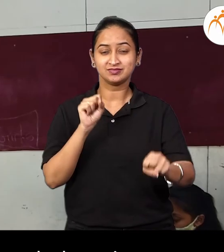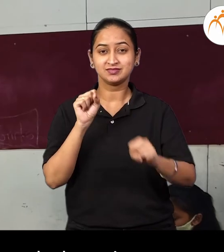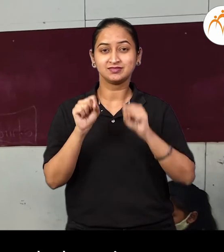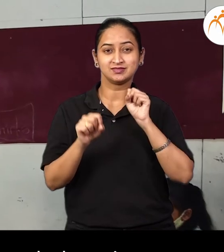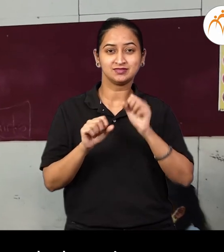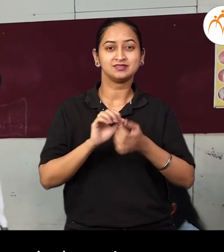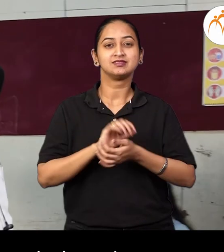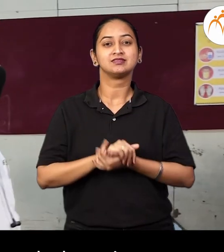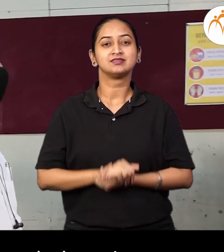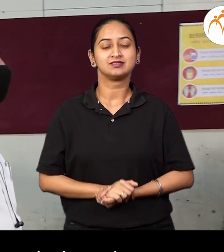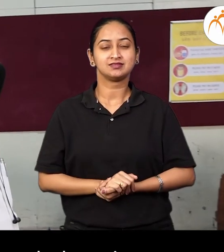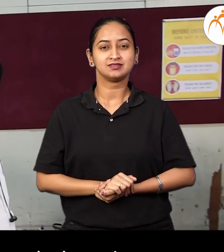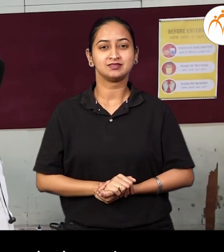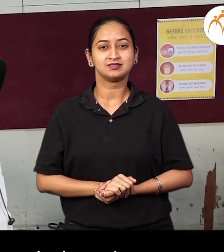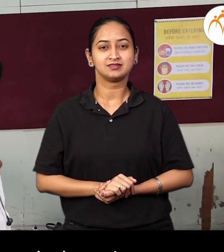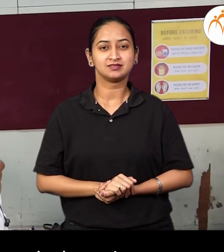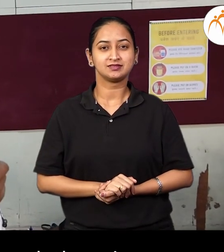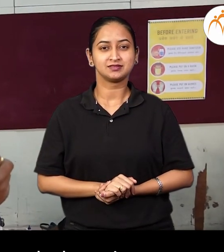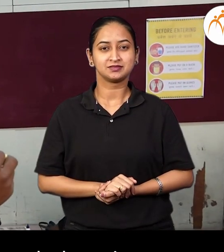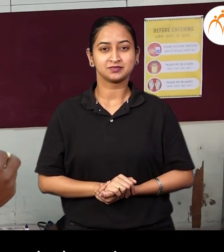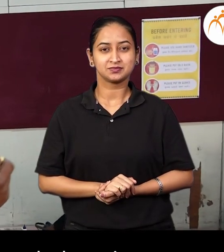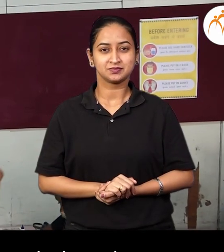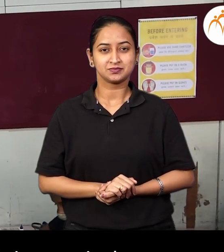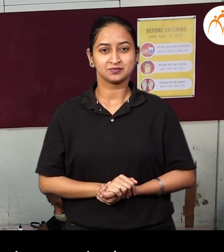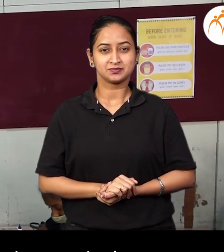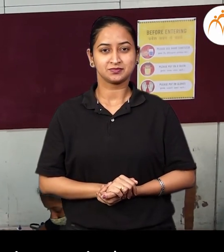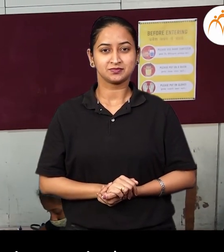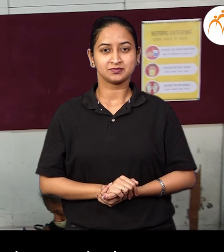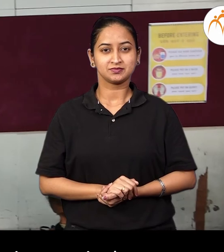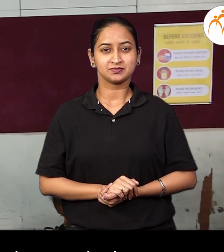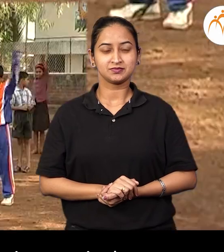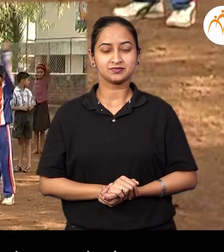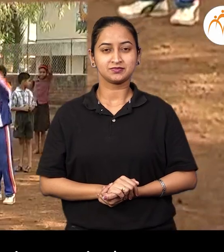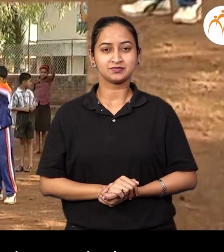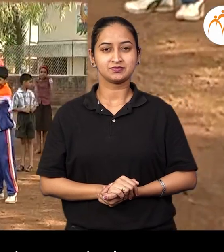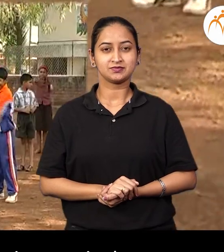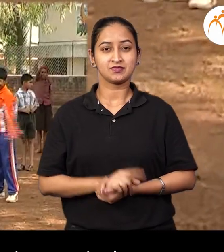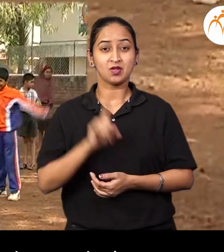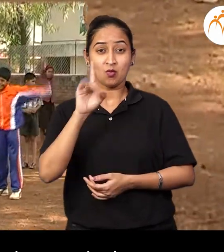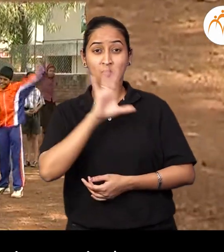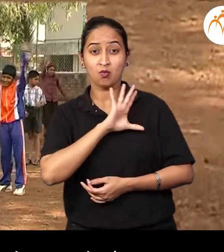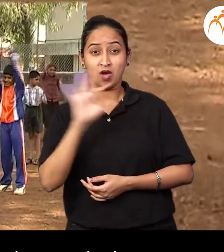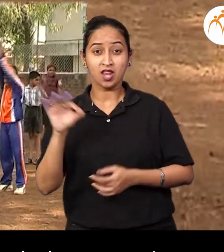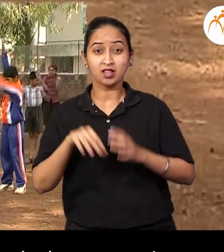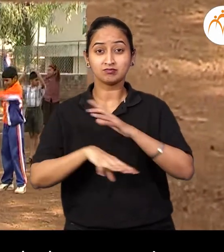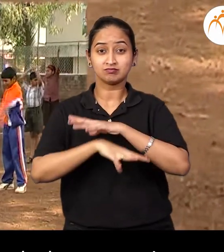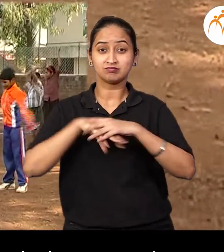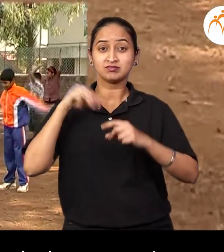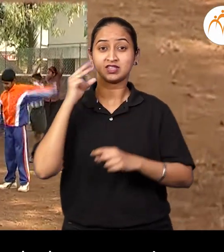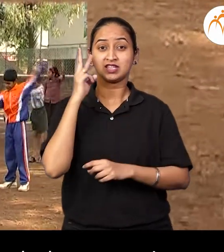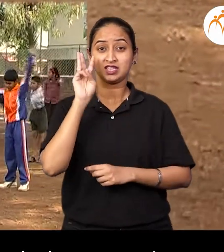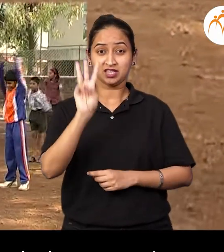Three times a week, there is a physical training period when the